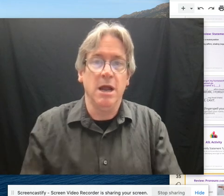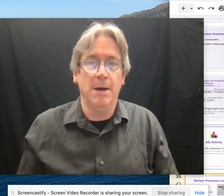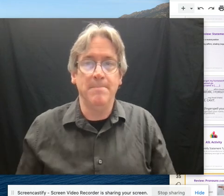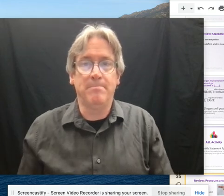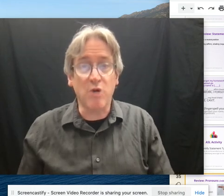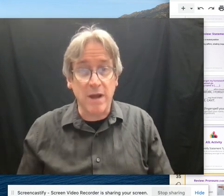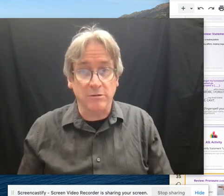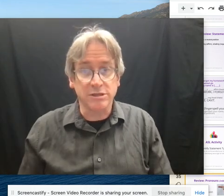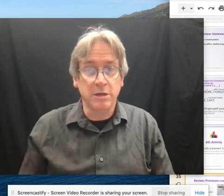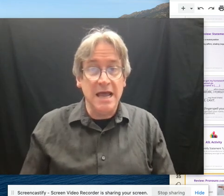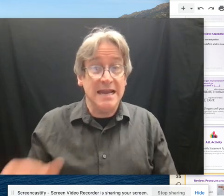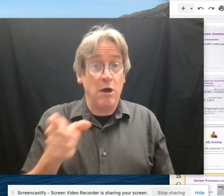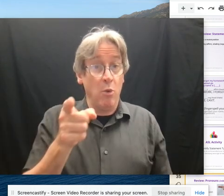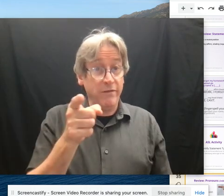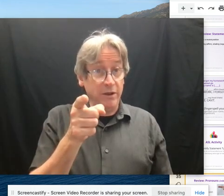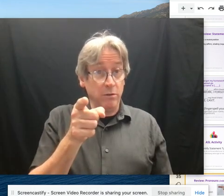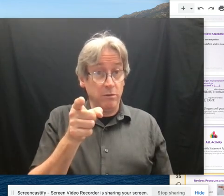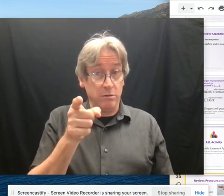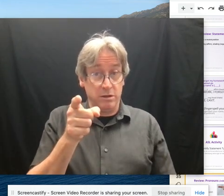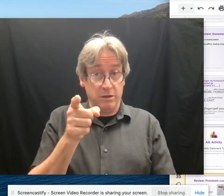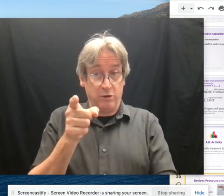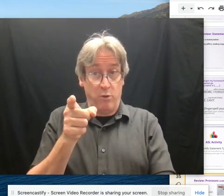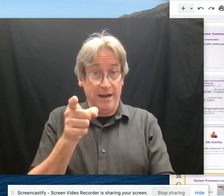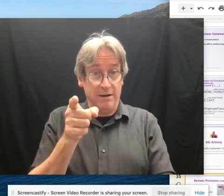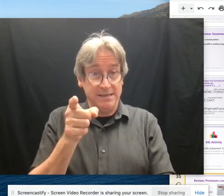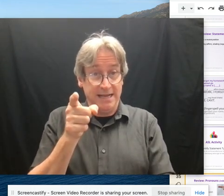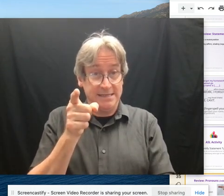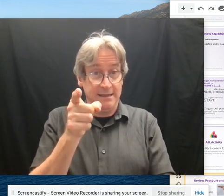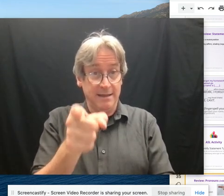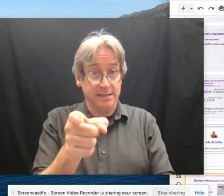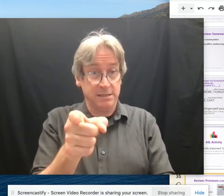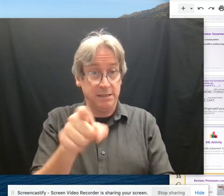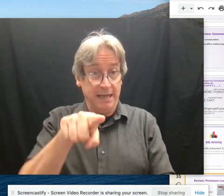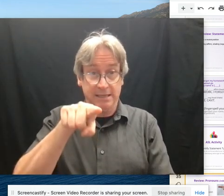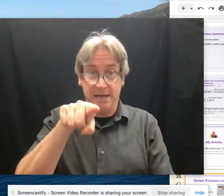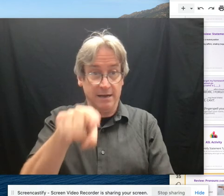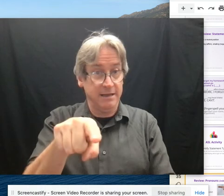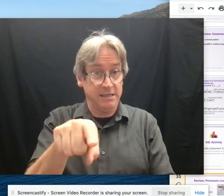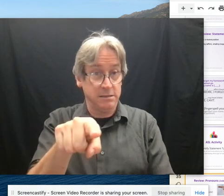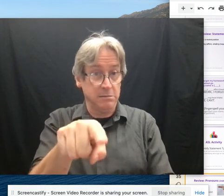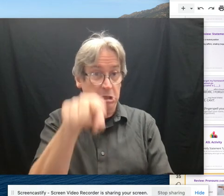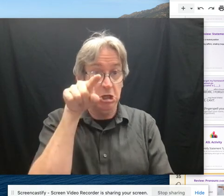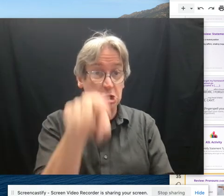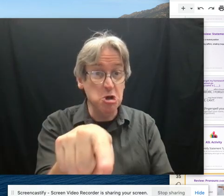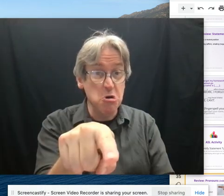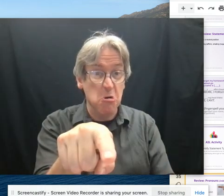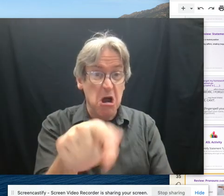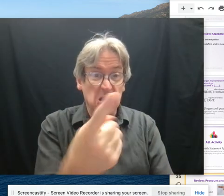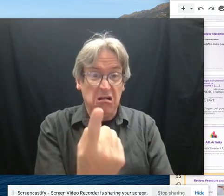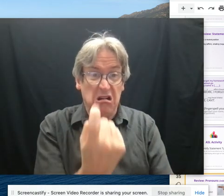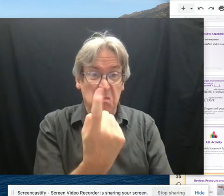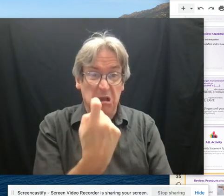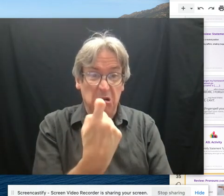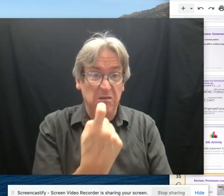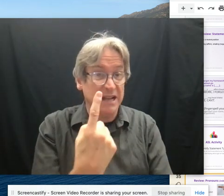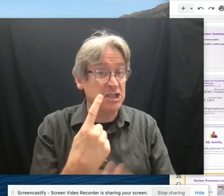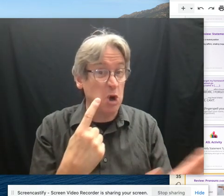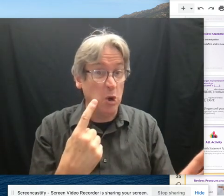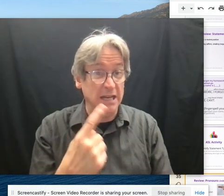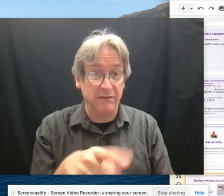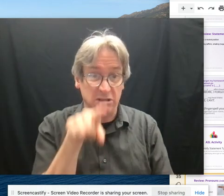going. Pronouns. Now, one thing that they're pointing out is it's this. It's not this. You come